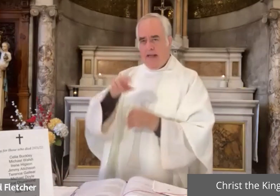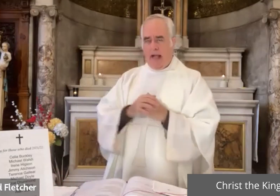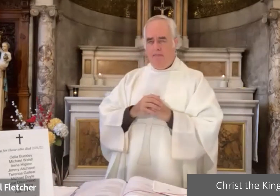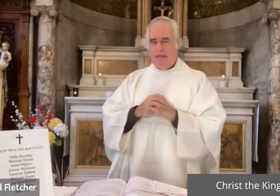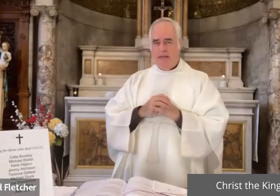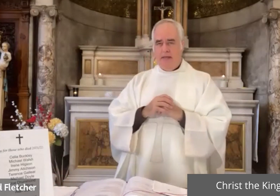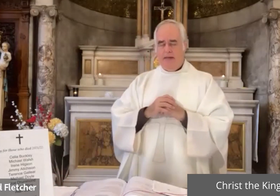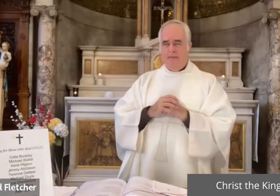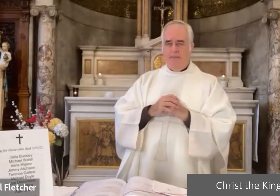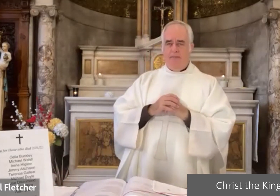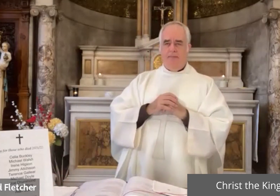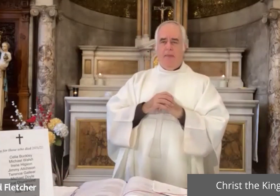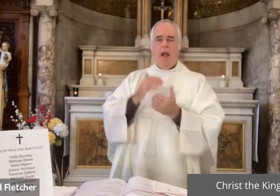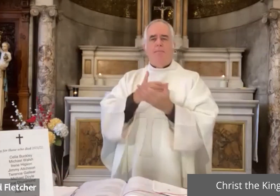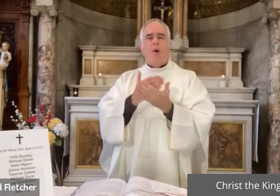these names.